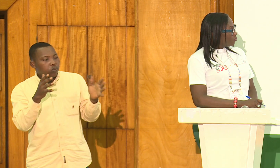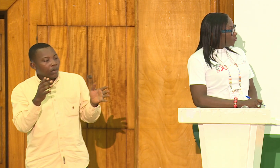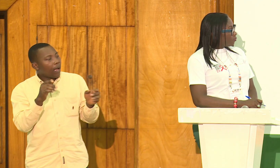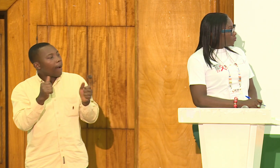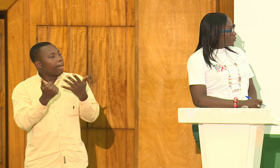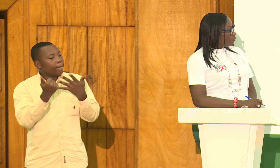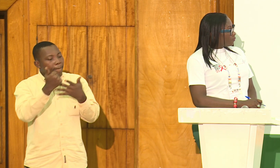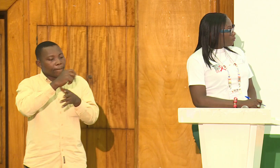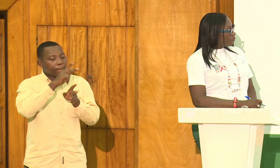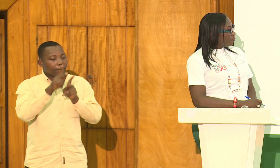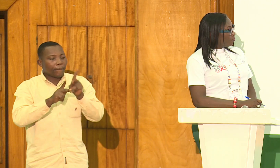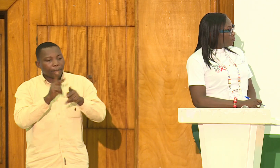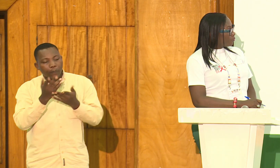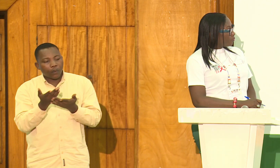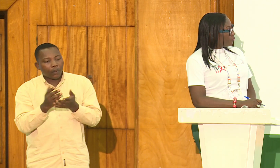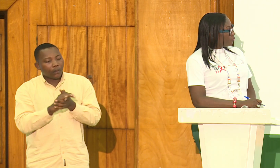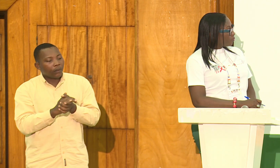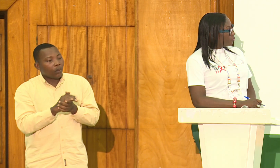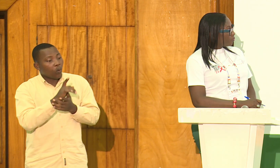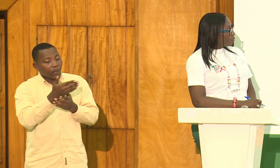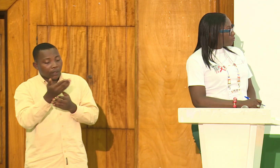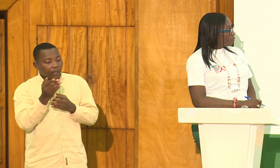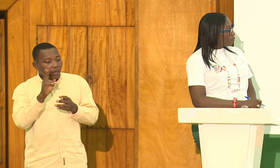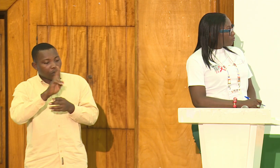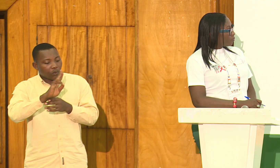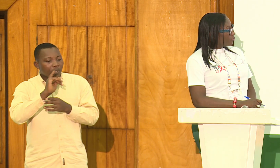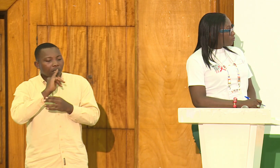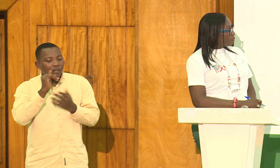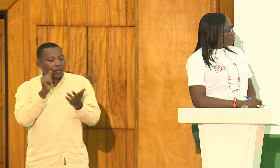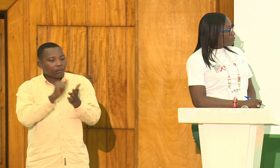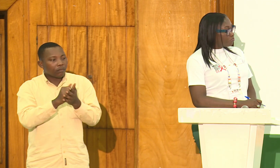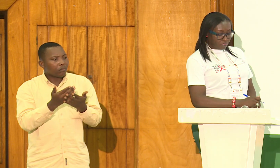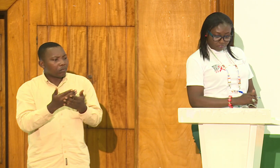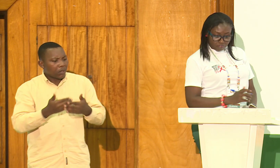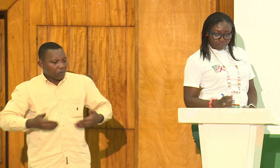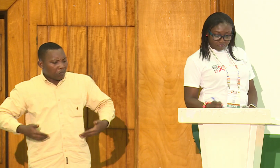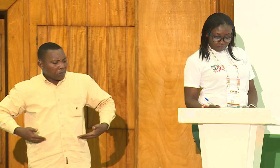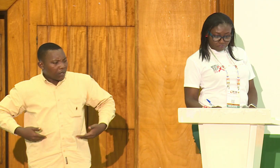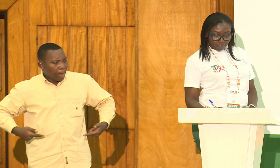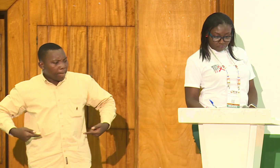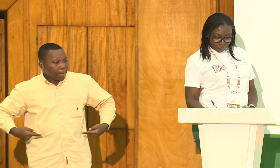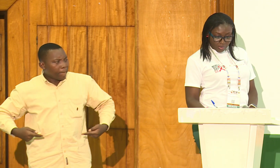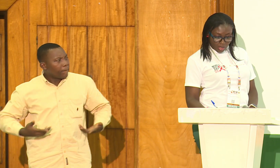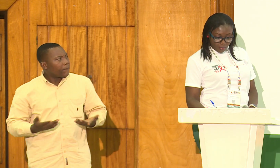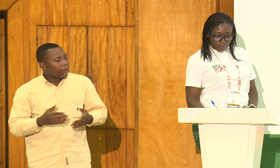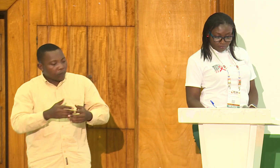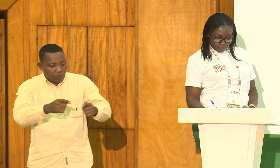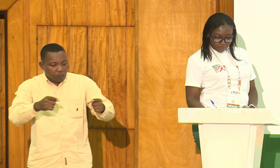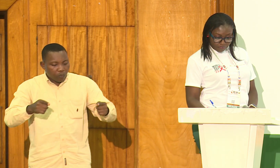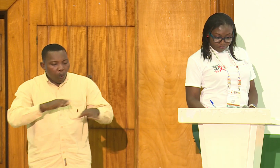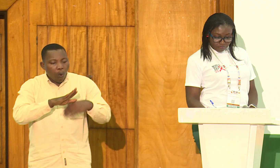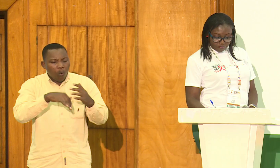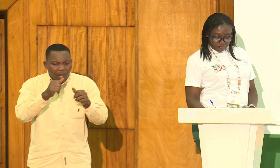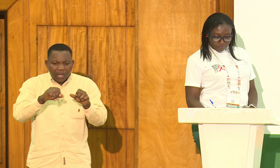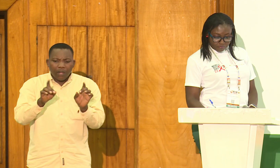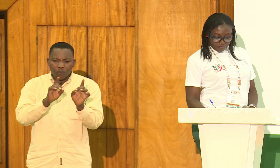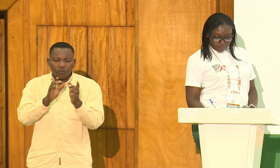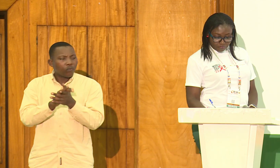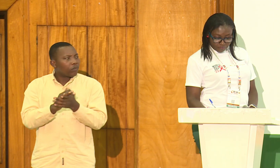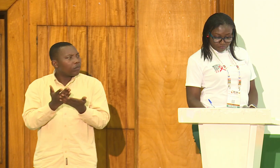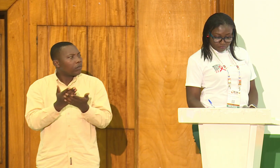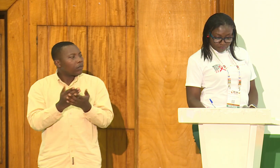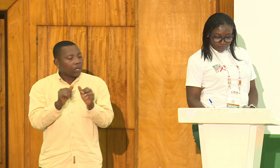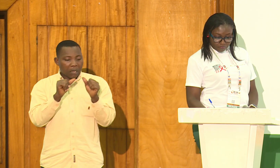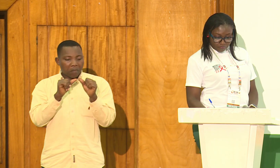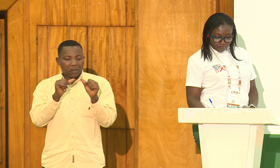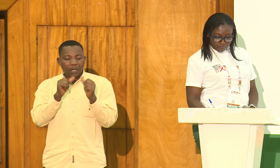think, what I use with our patients is actually abdominal circumference. Very easy to do. Everybody's got a tape measure, right?